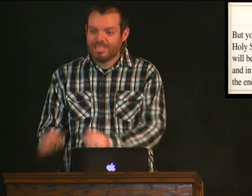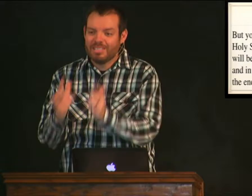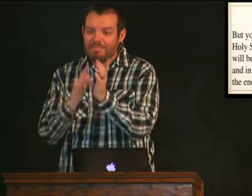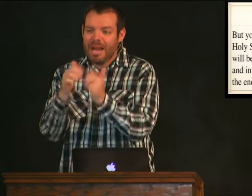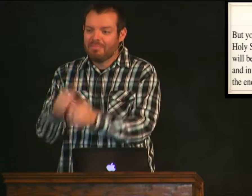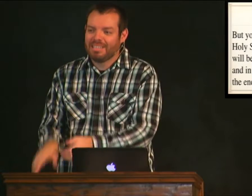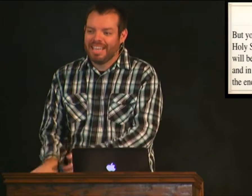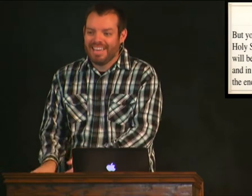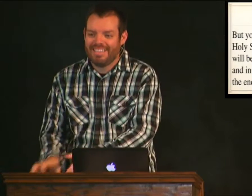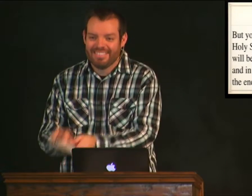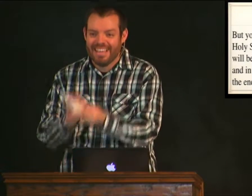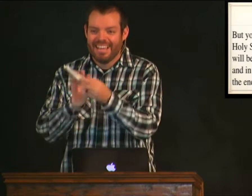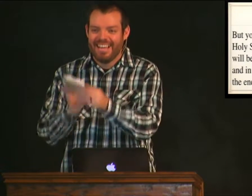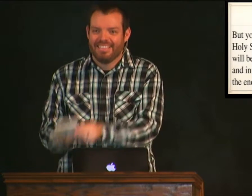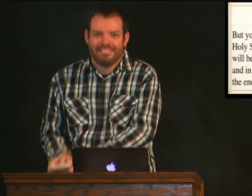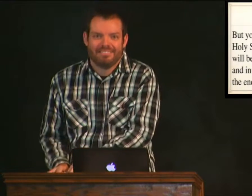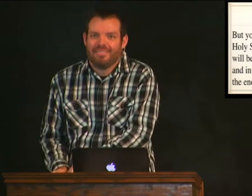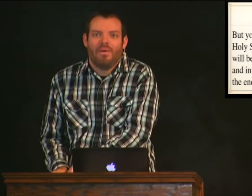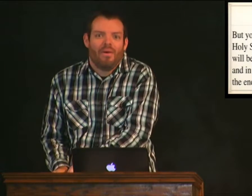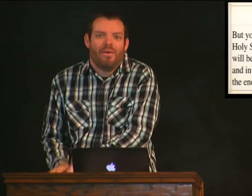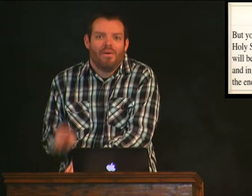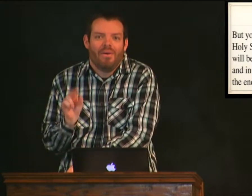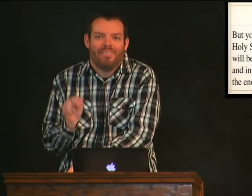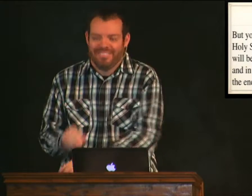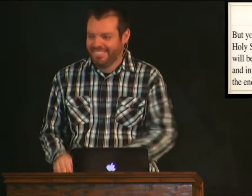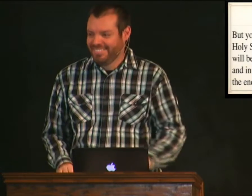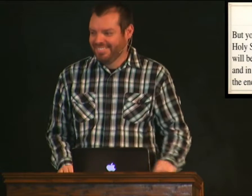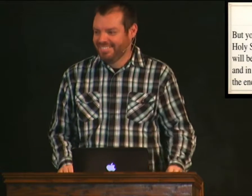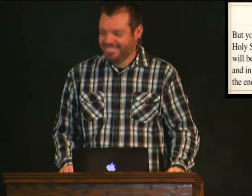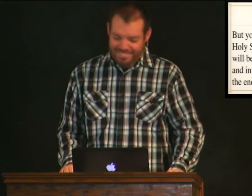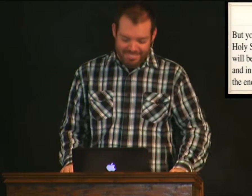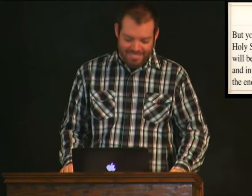I want to do the Bible game. No.